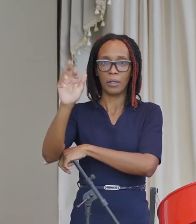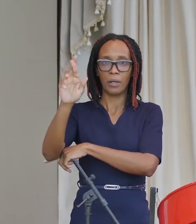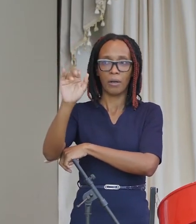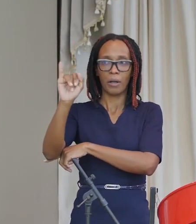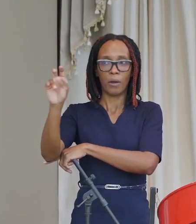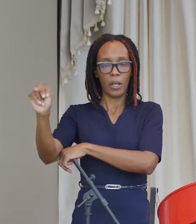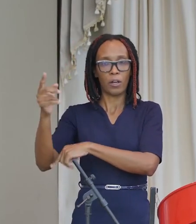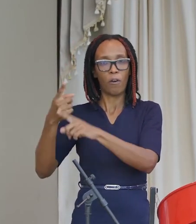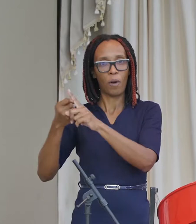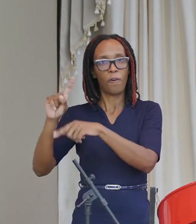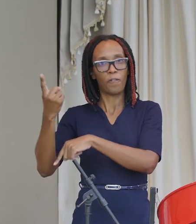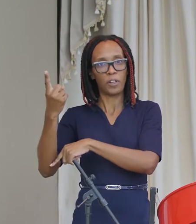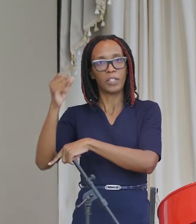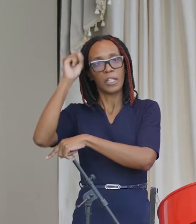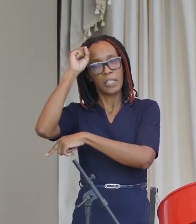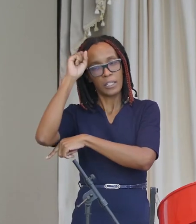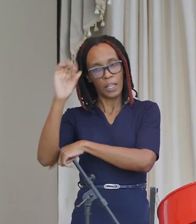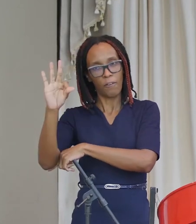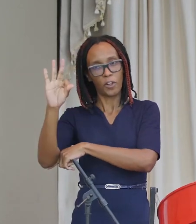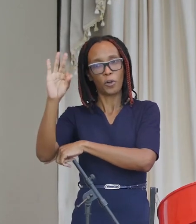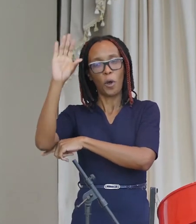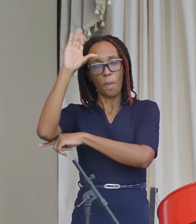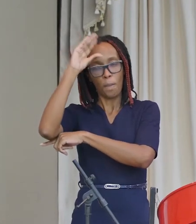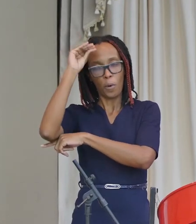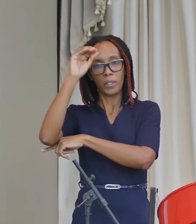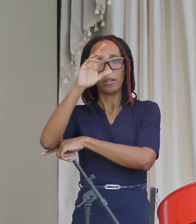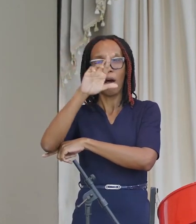First San Fernando Boys RC Cuppa.